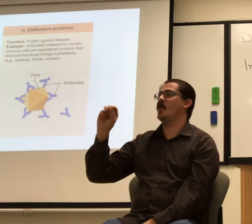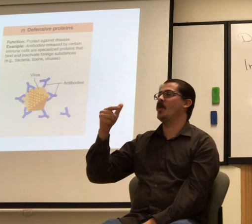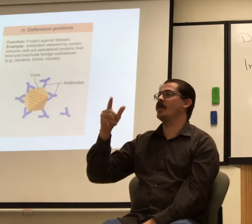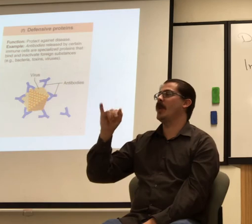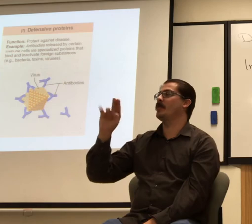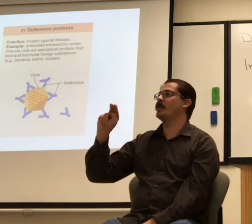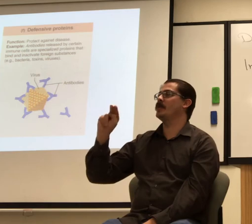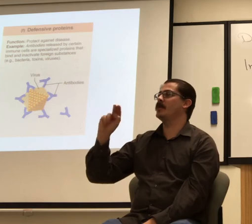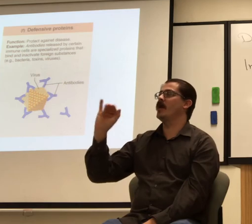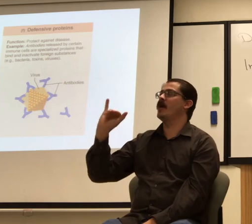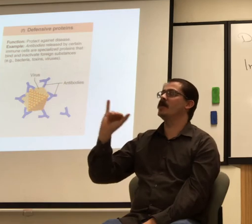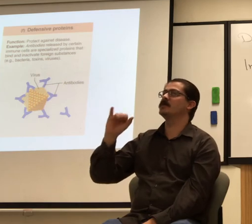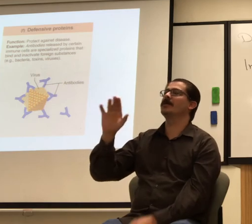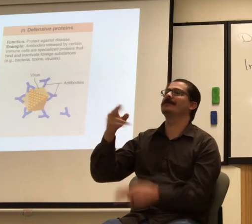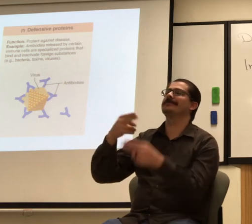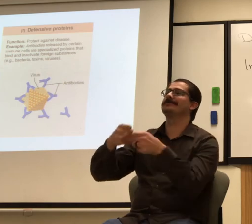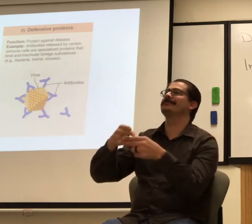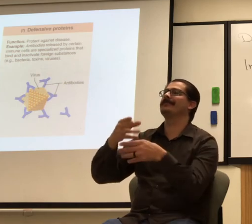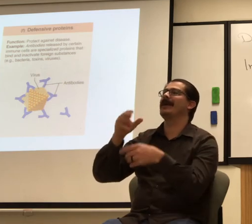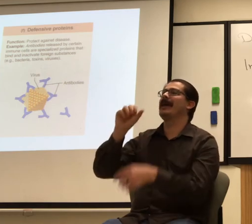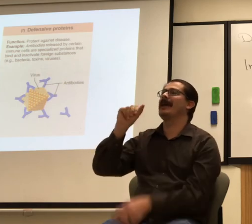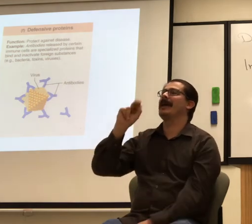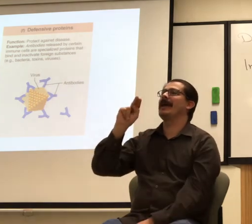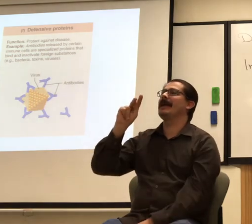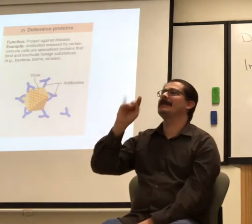Also called antibodies.